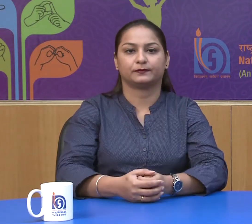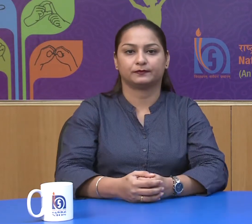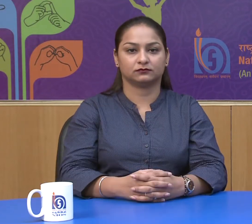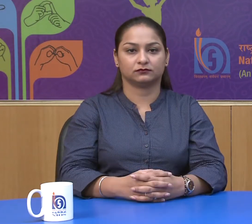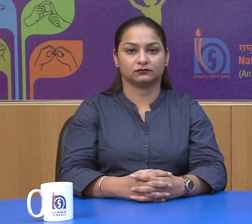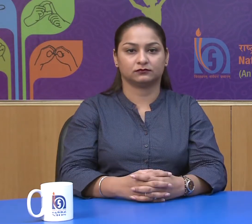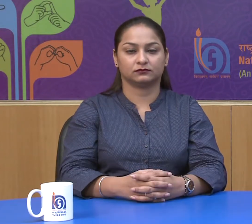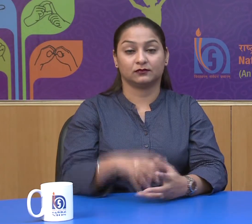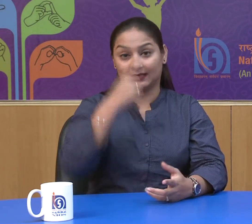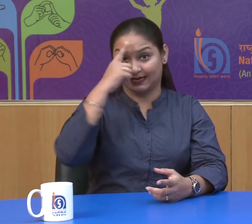Indian